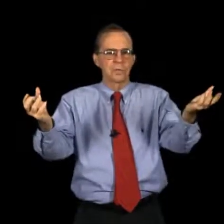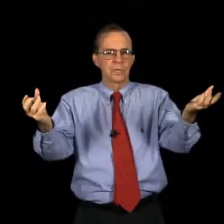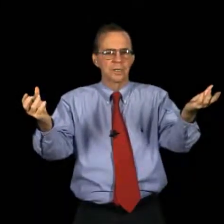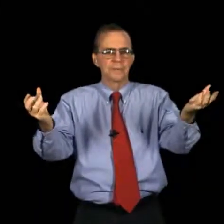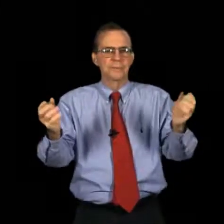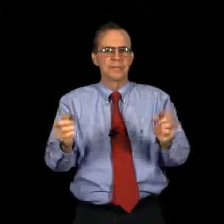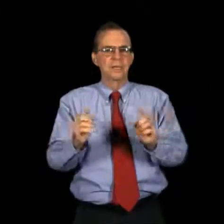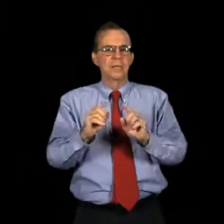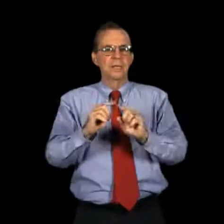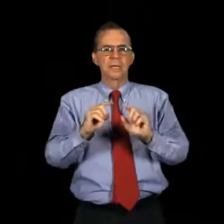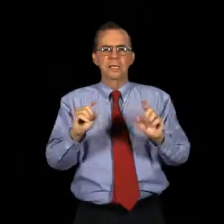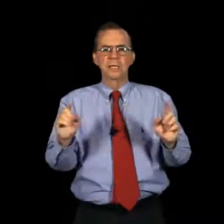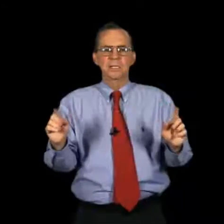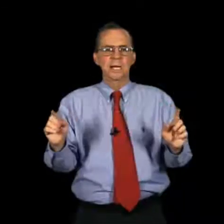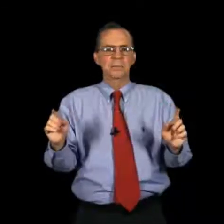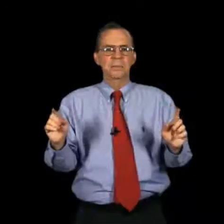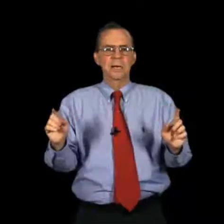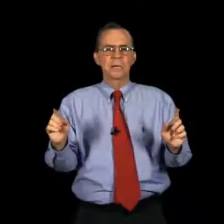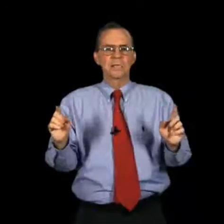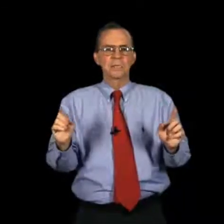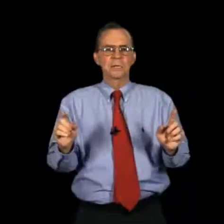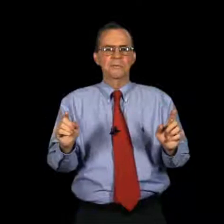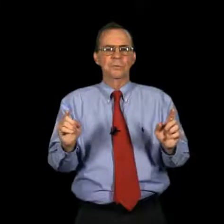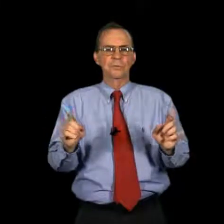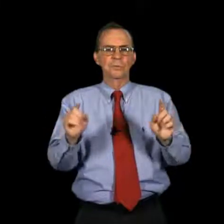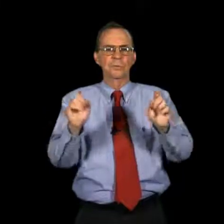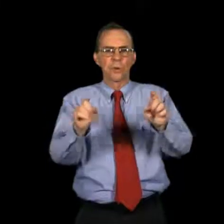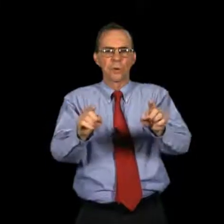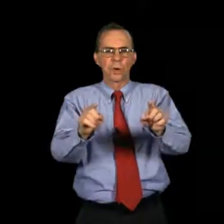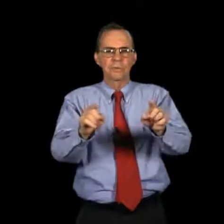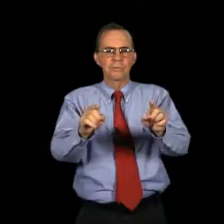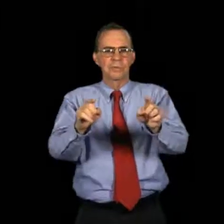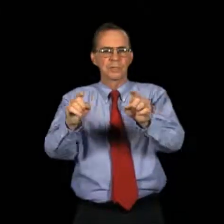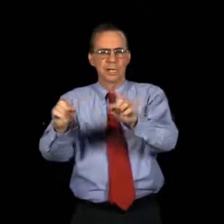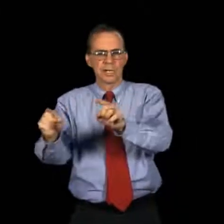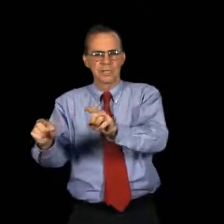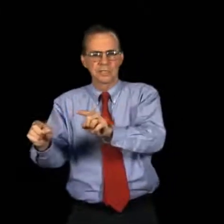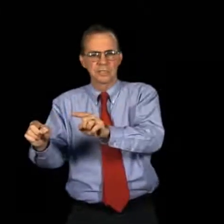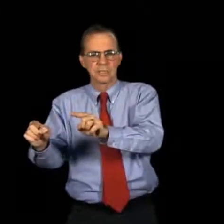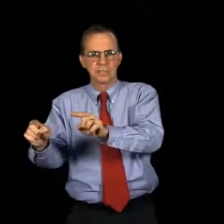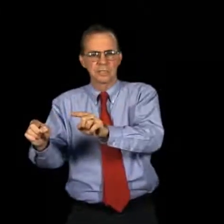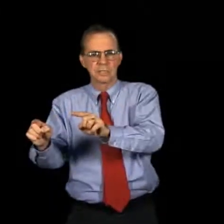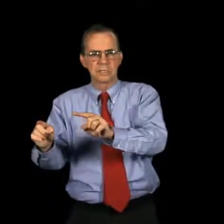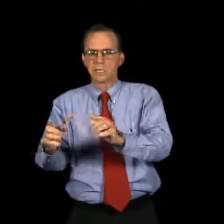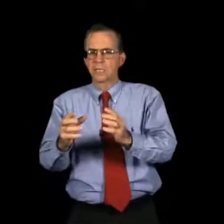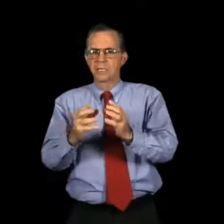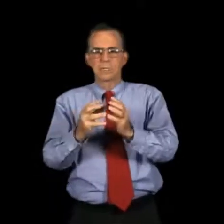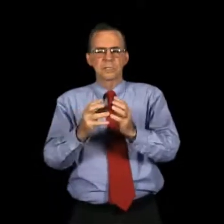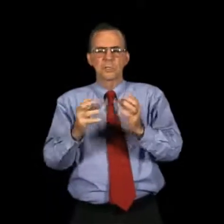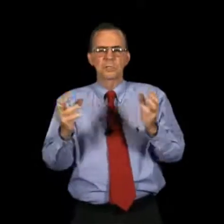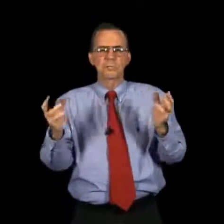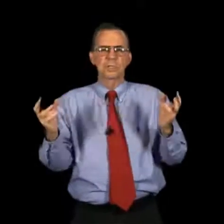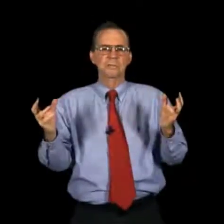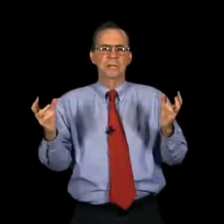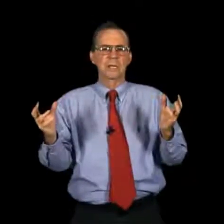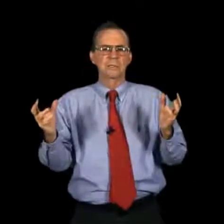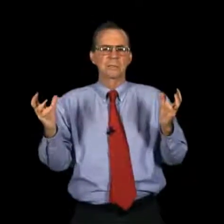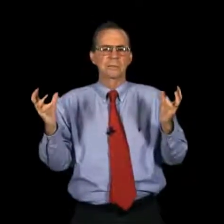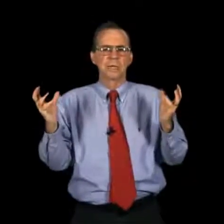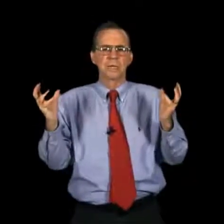1. Anytime the pot is offering you more than your odds against, as long as you believe your hand's going to be